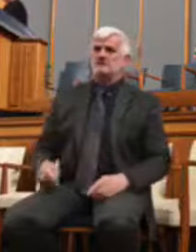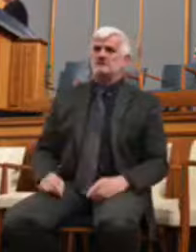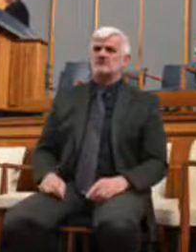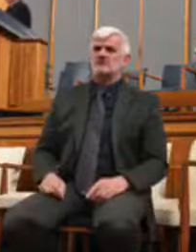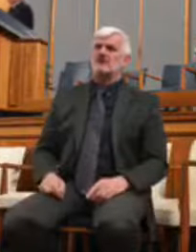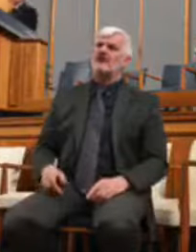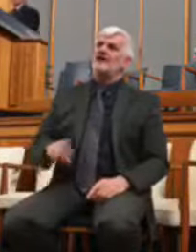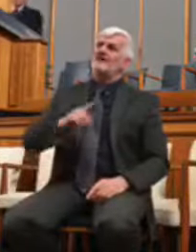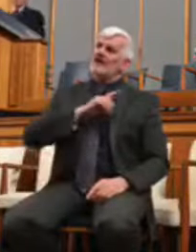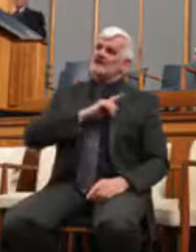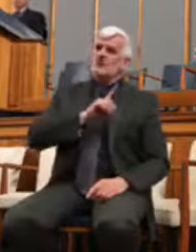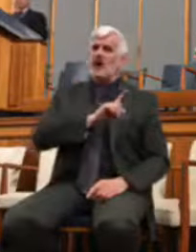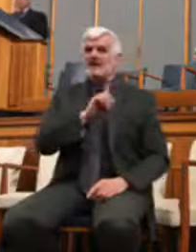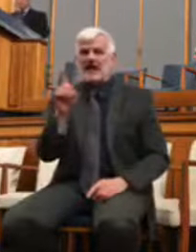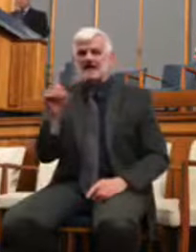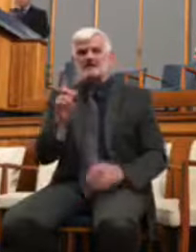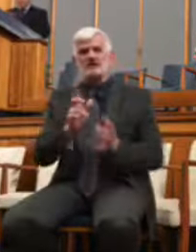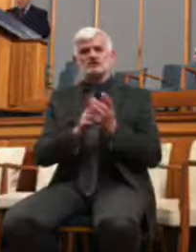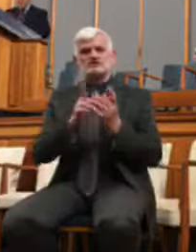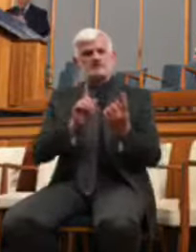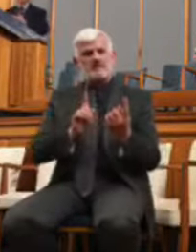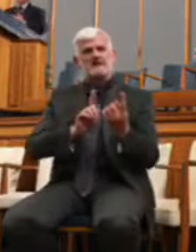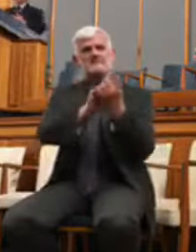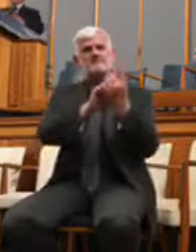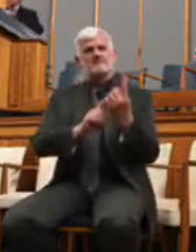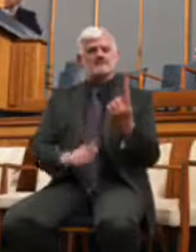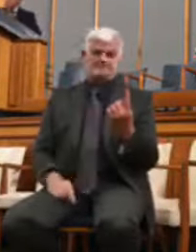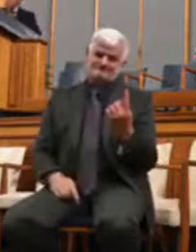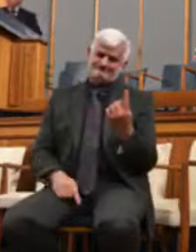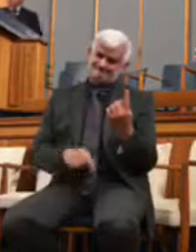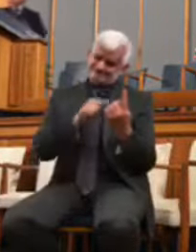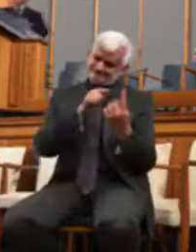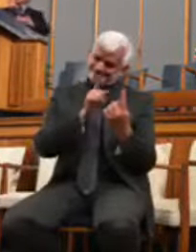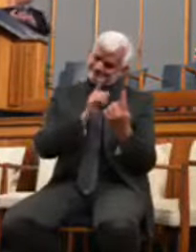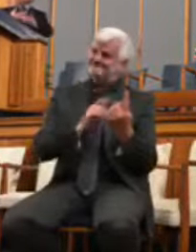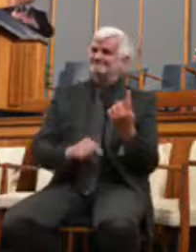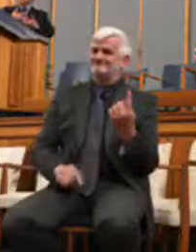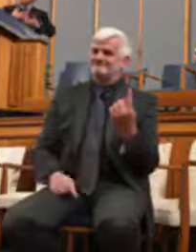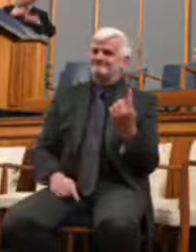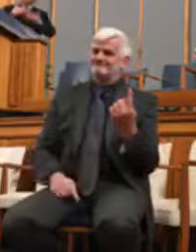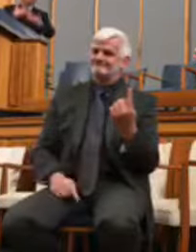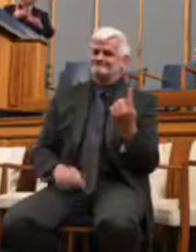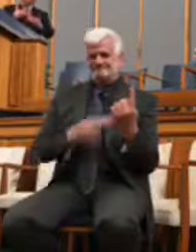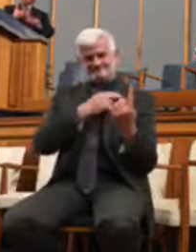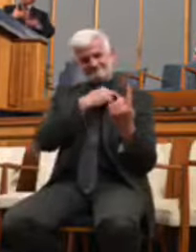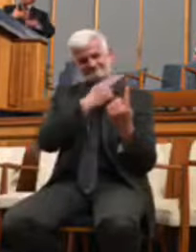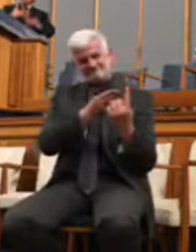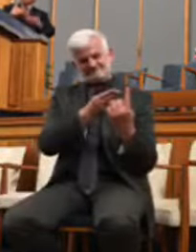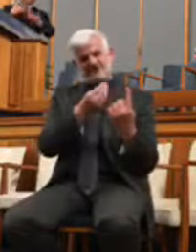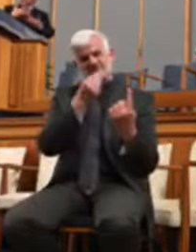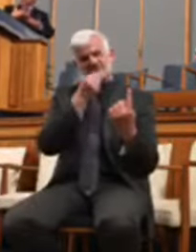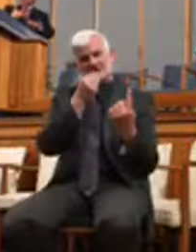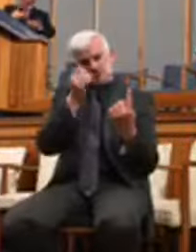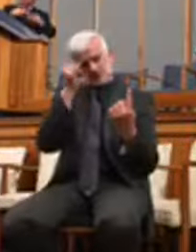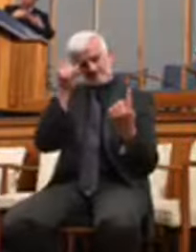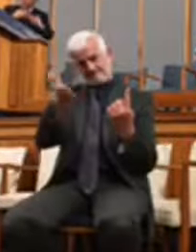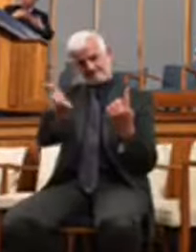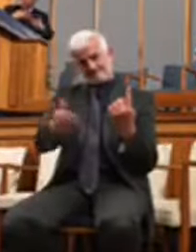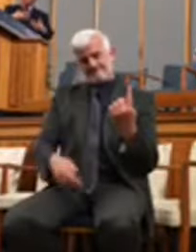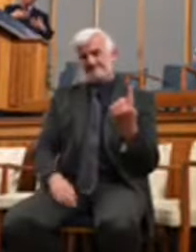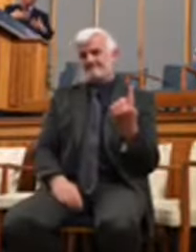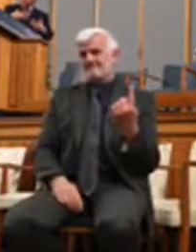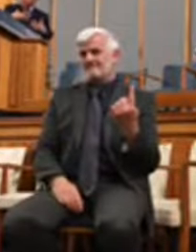feed my sheep, because he was reestablished, he was restored, because his tears, when he wept, it